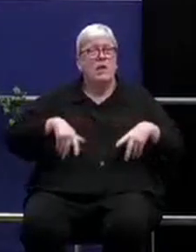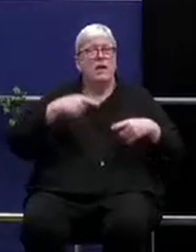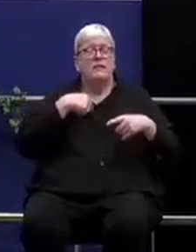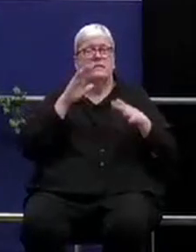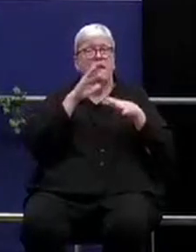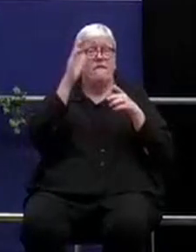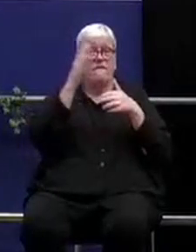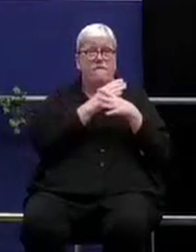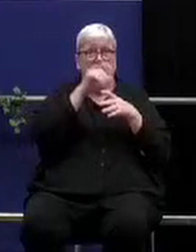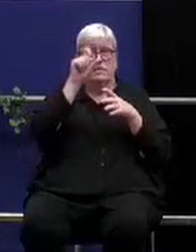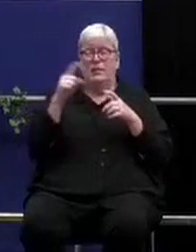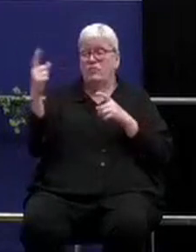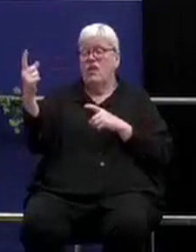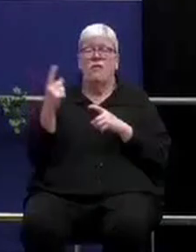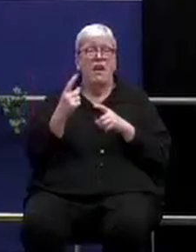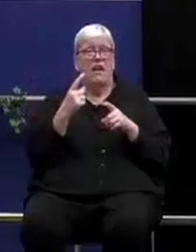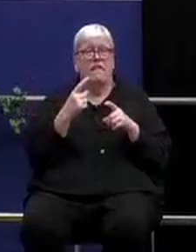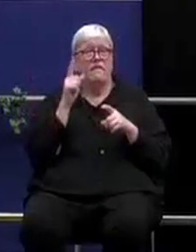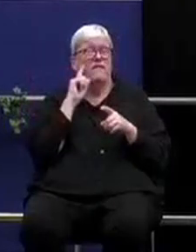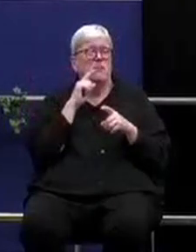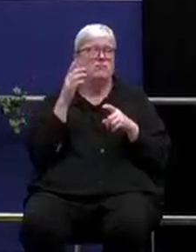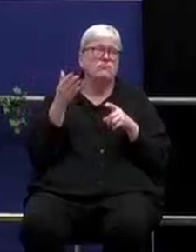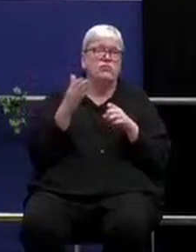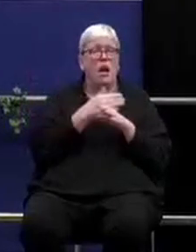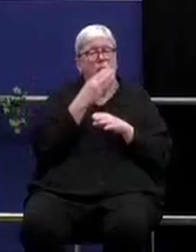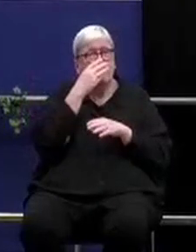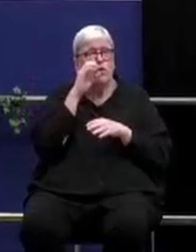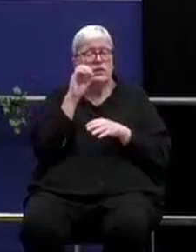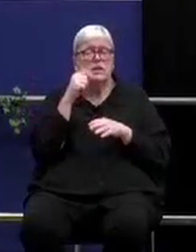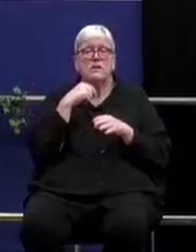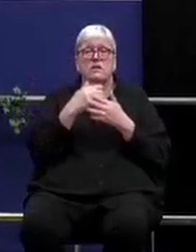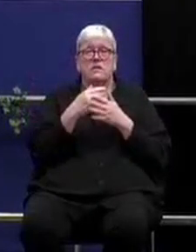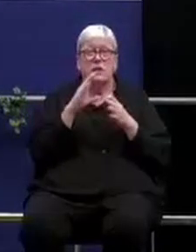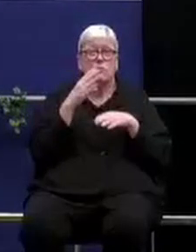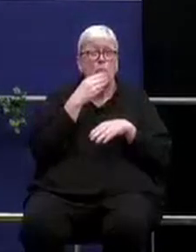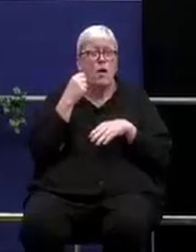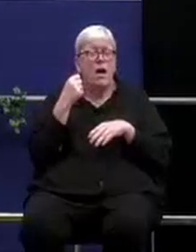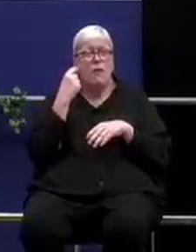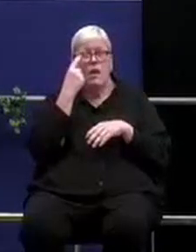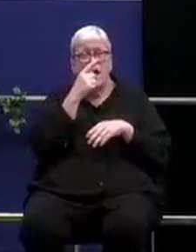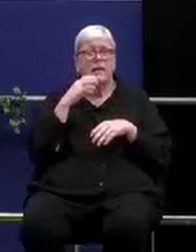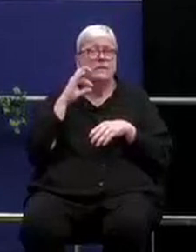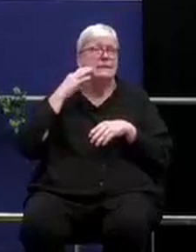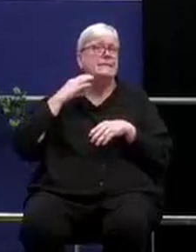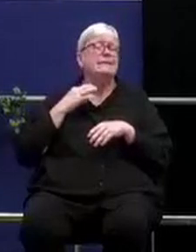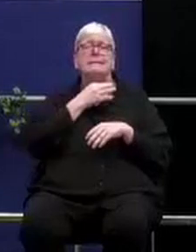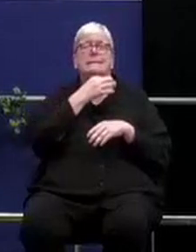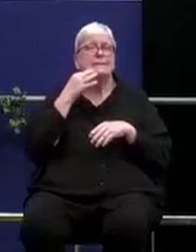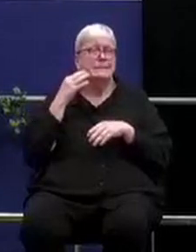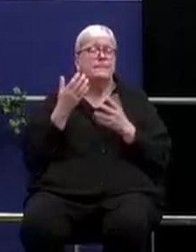arrived, female, possibly early 40s. Her eyes were brown, and there was a few skin tags sitting on the curve of her right